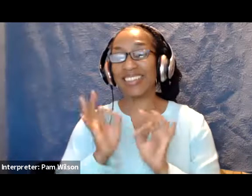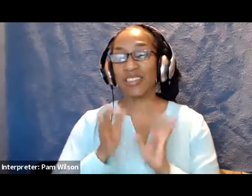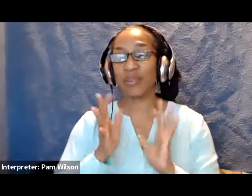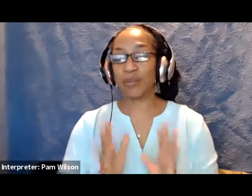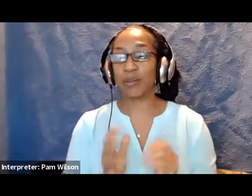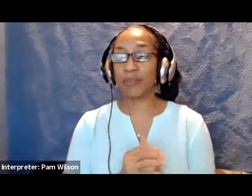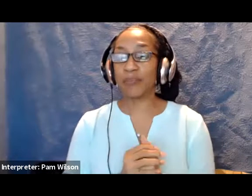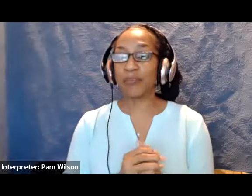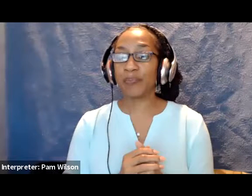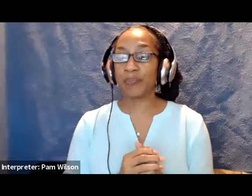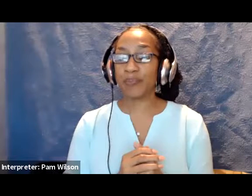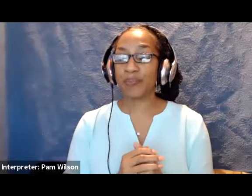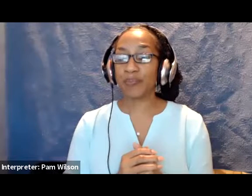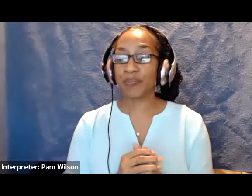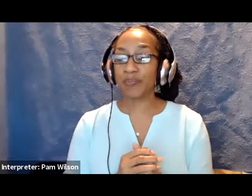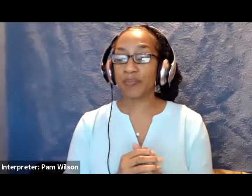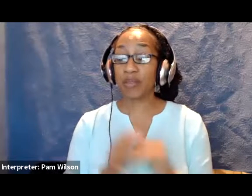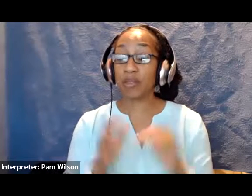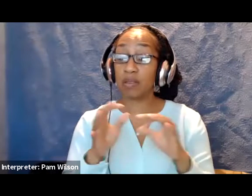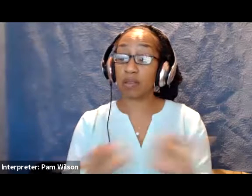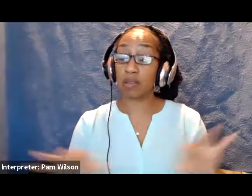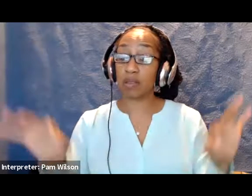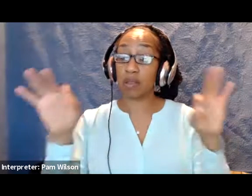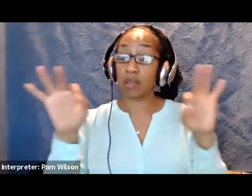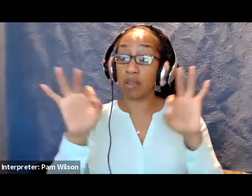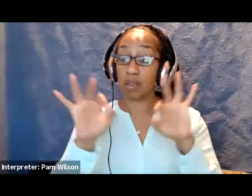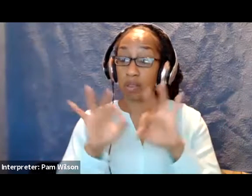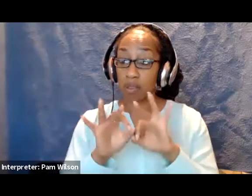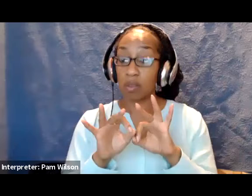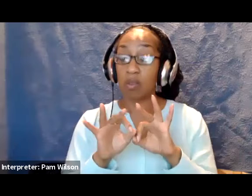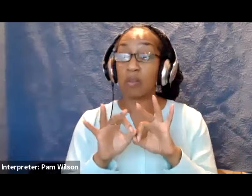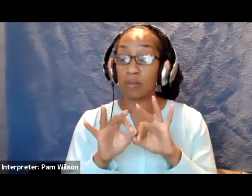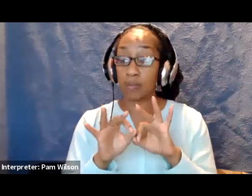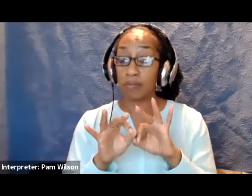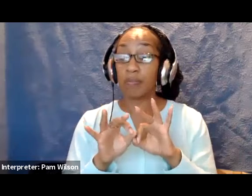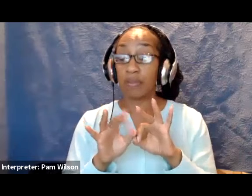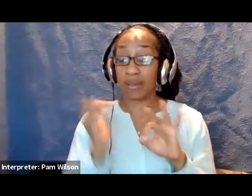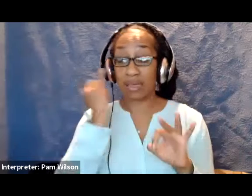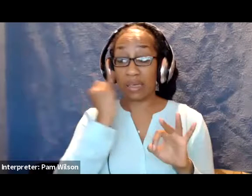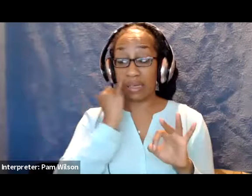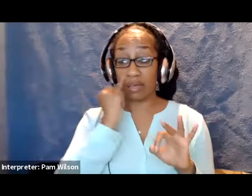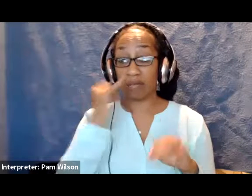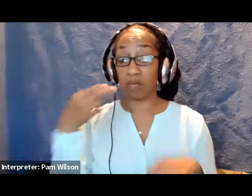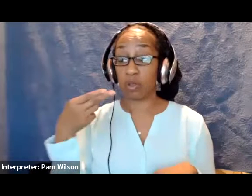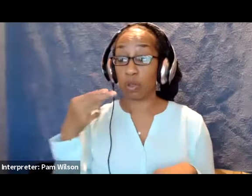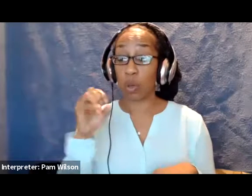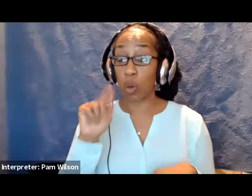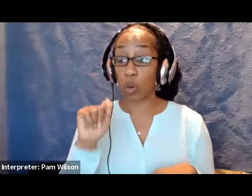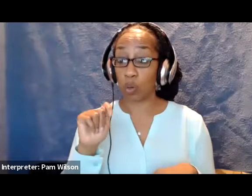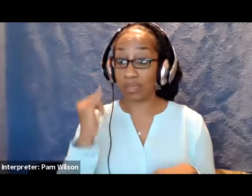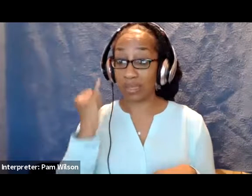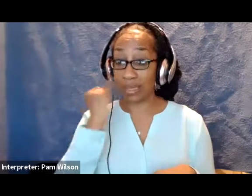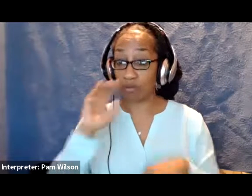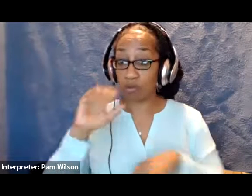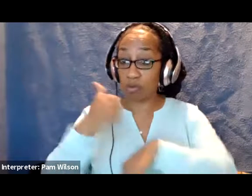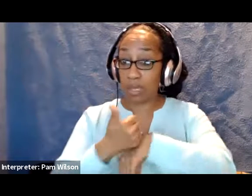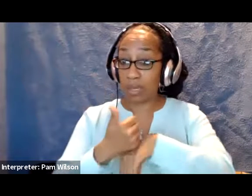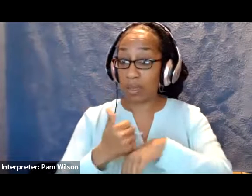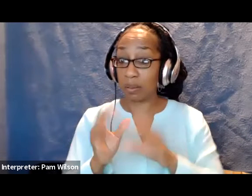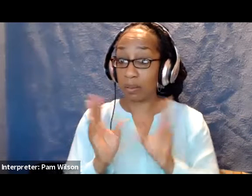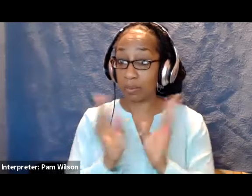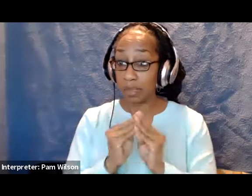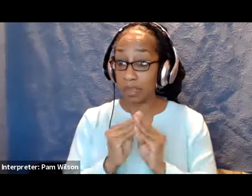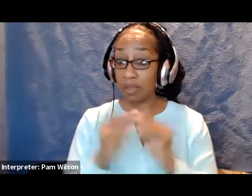interpreter. So it's important when you're hosting an event that you let the